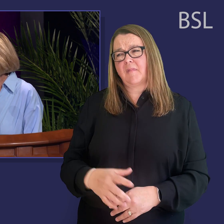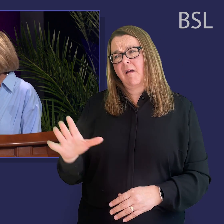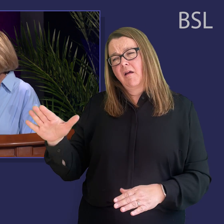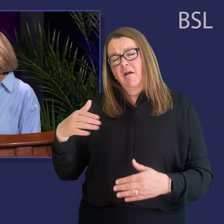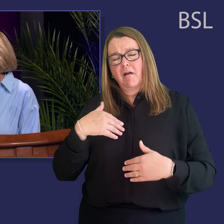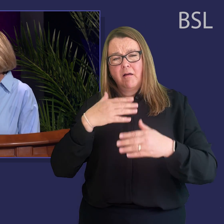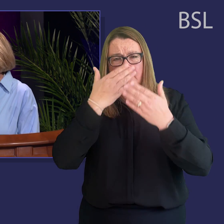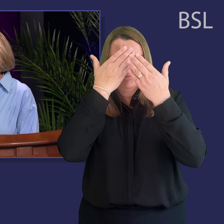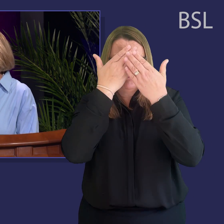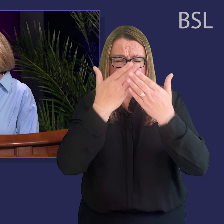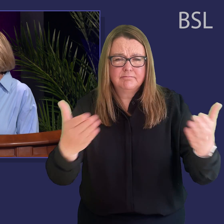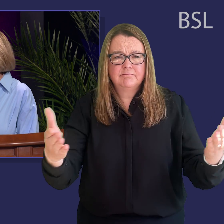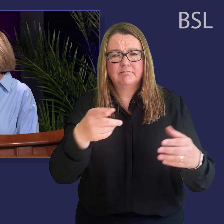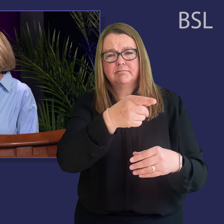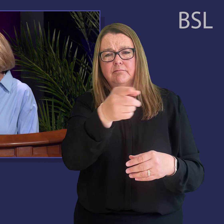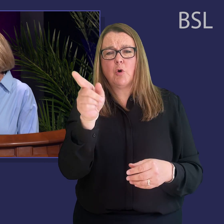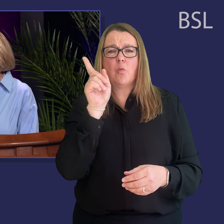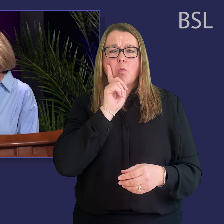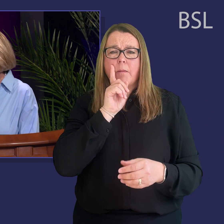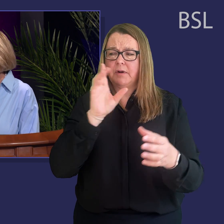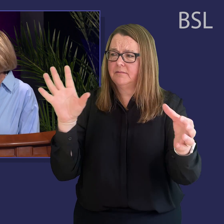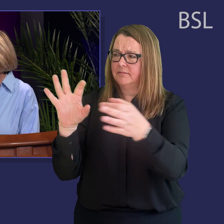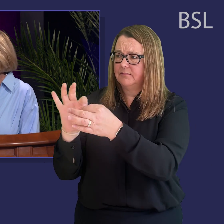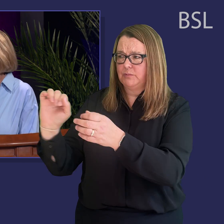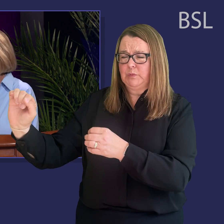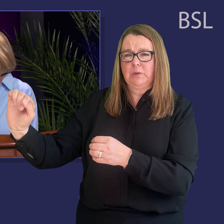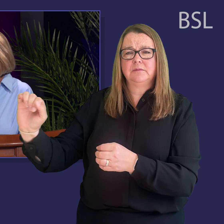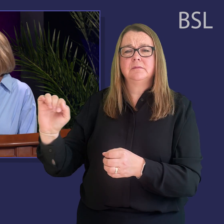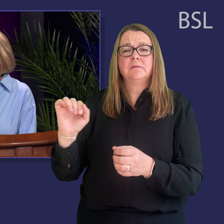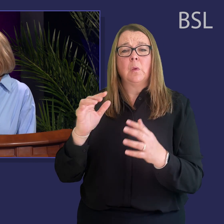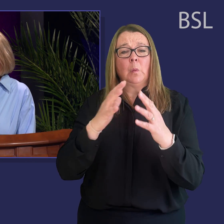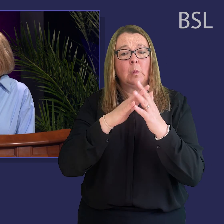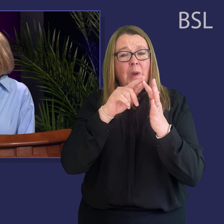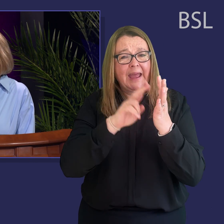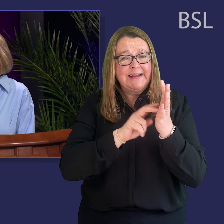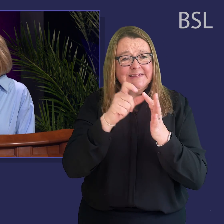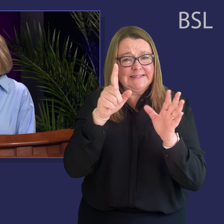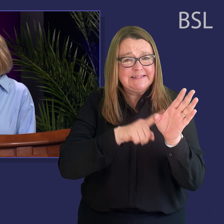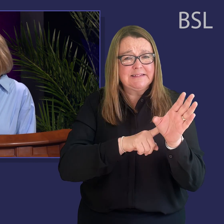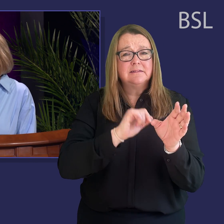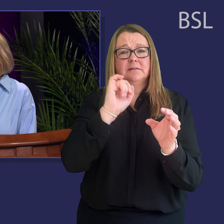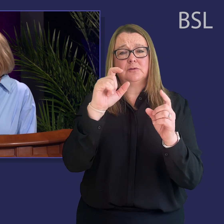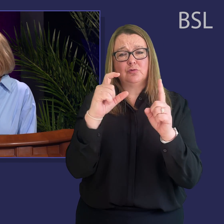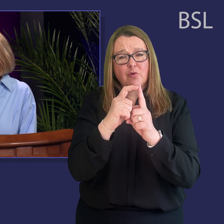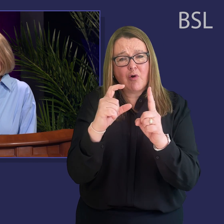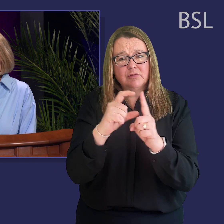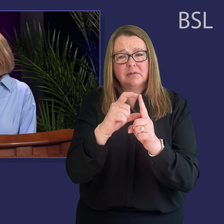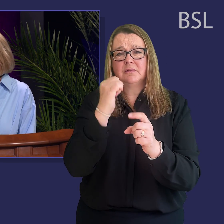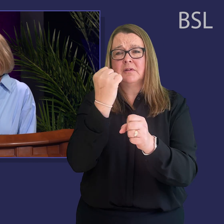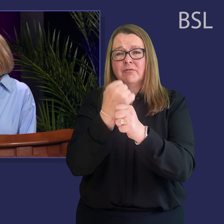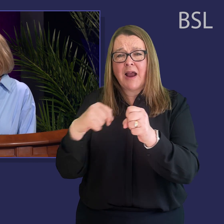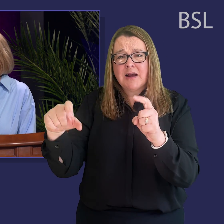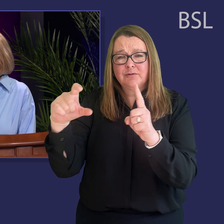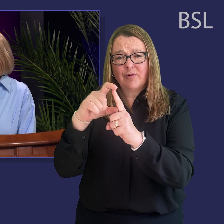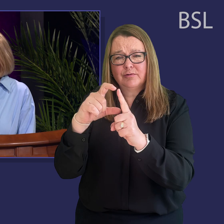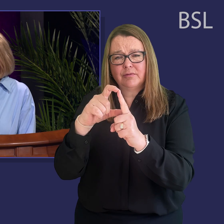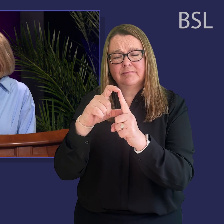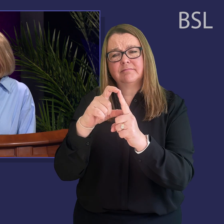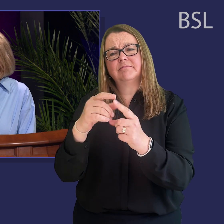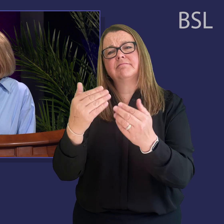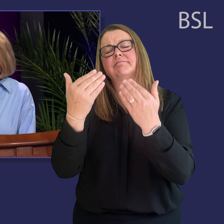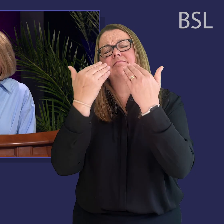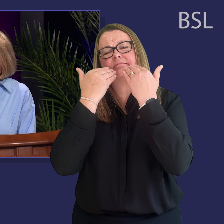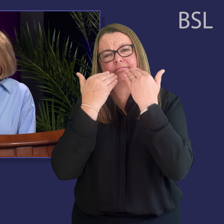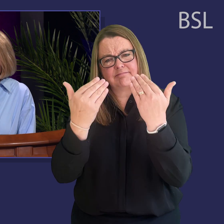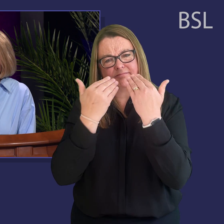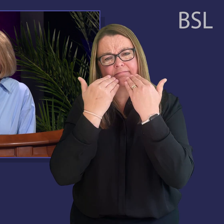to the women closest to you, Wendy, your daughters, and many granddaughters, and with an expression of